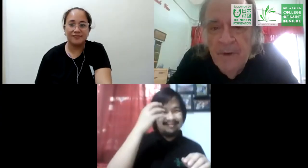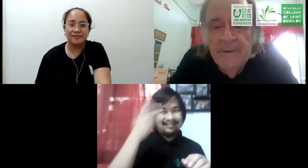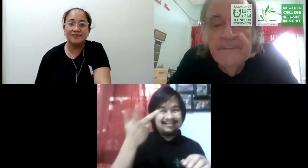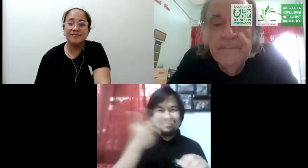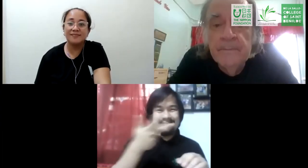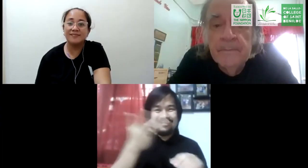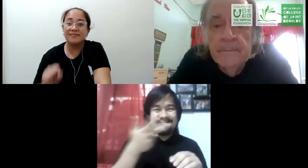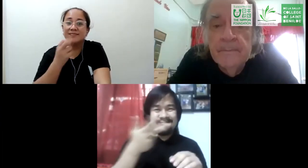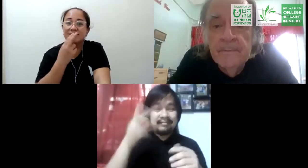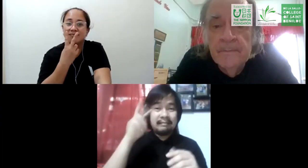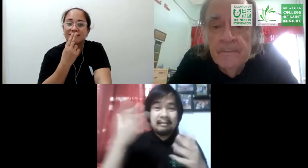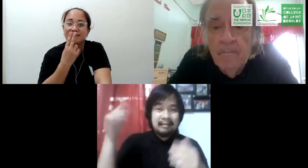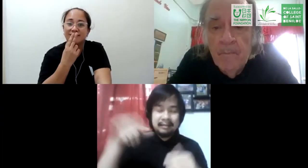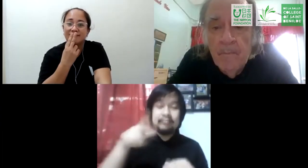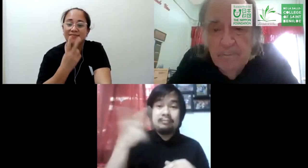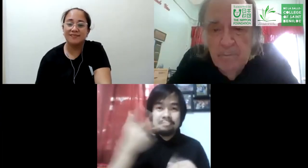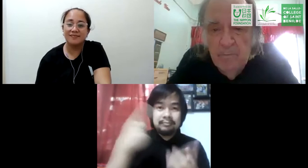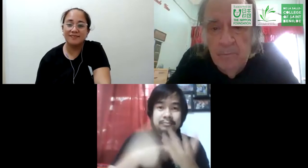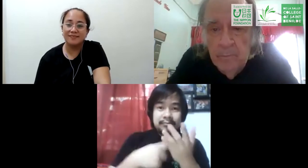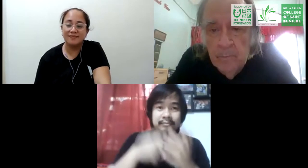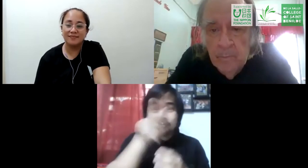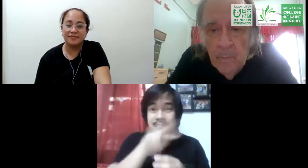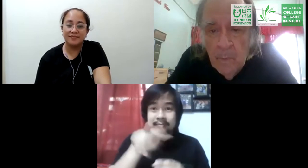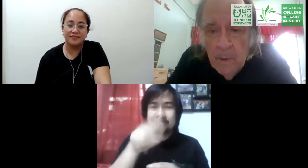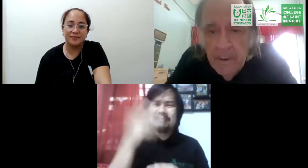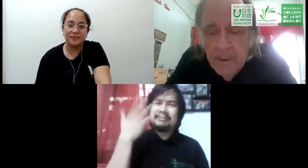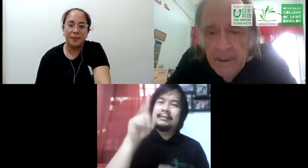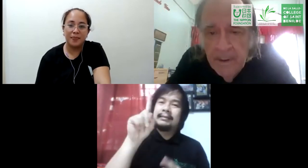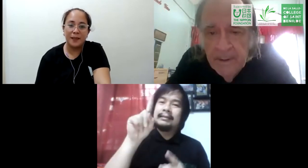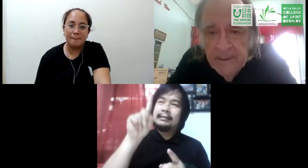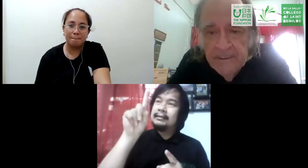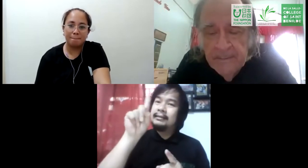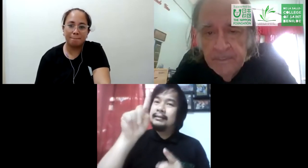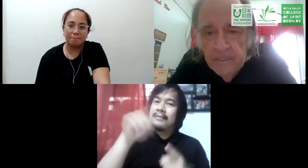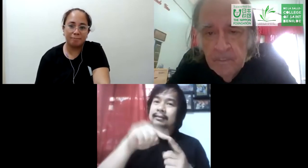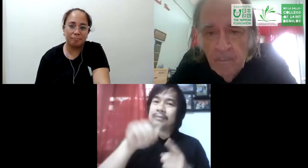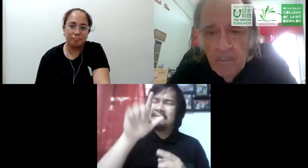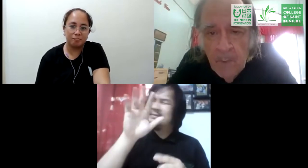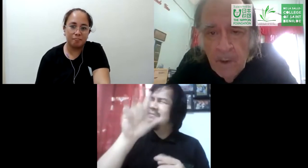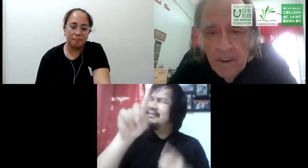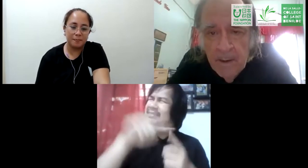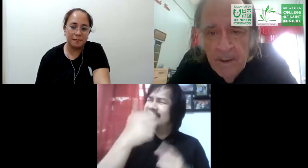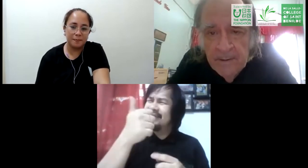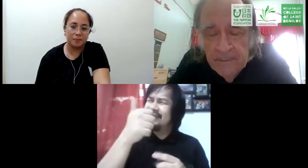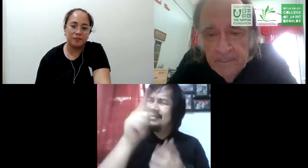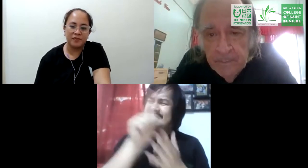Yes, Marvin. So Ray and Jasmine and I were discussing